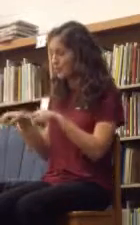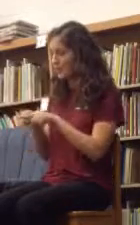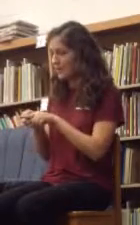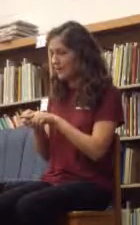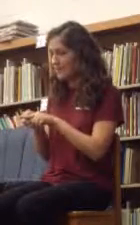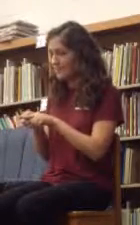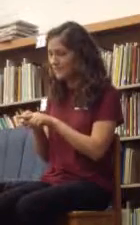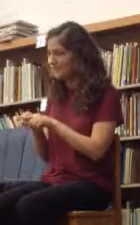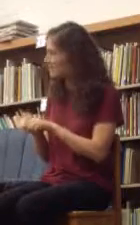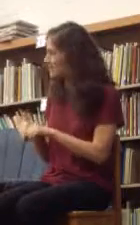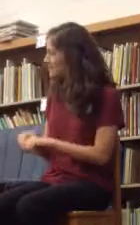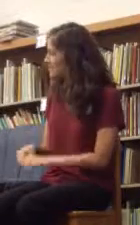Put your hand in.